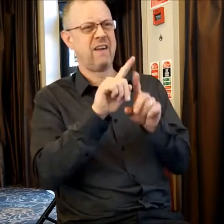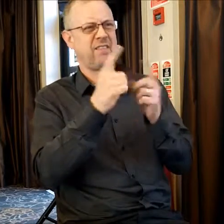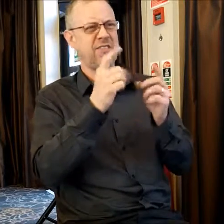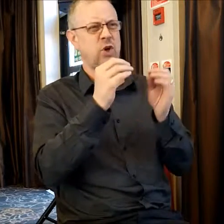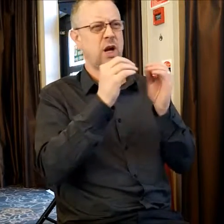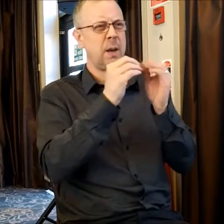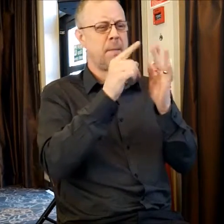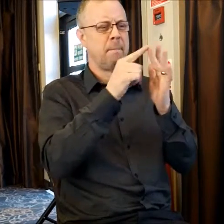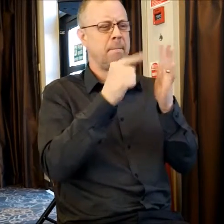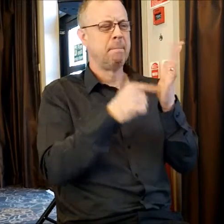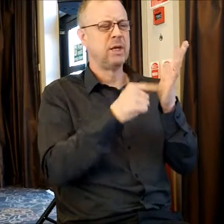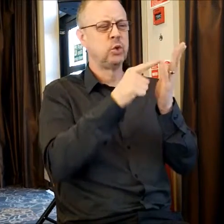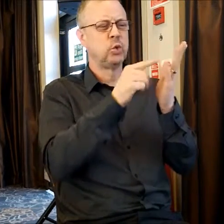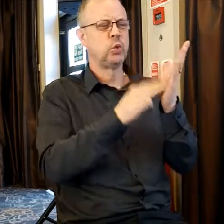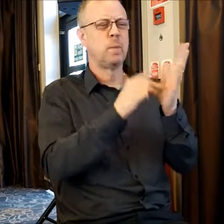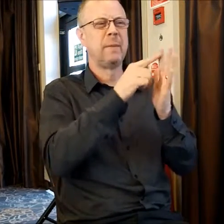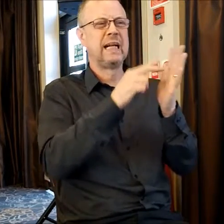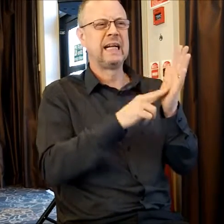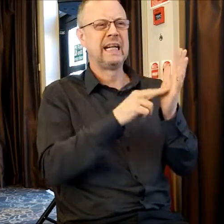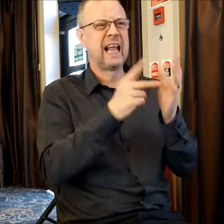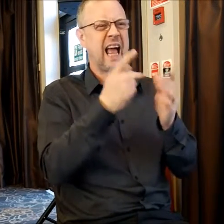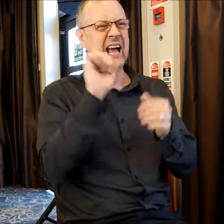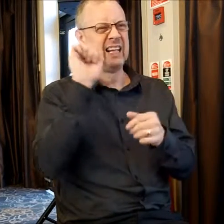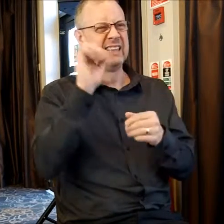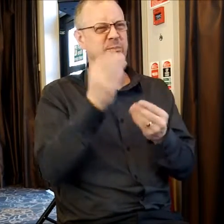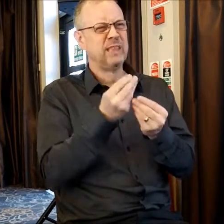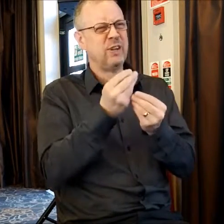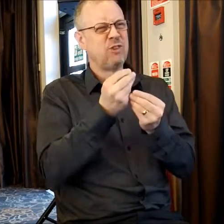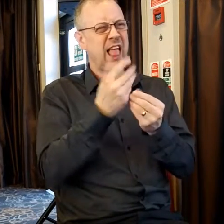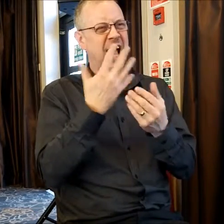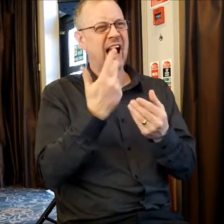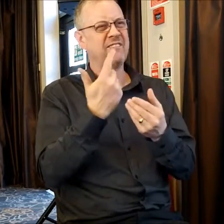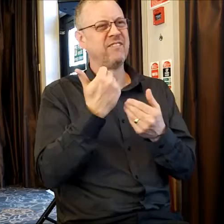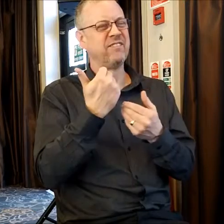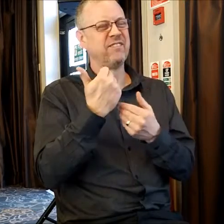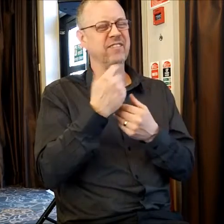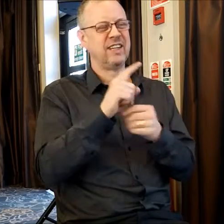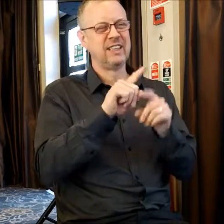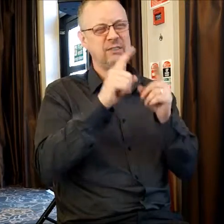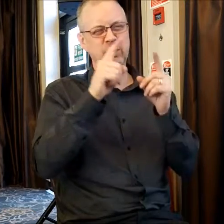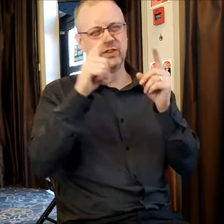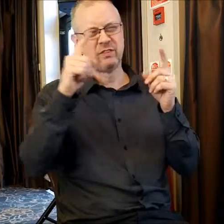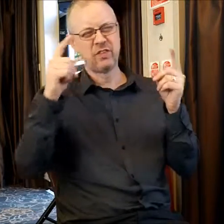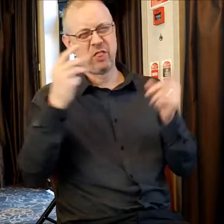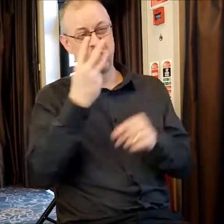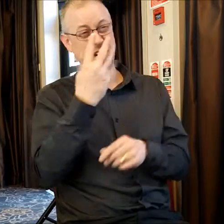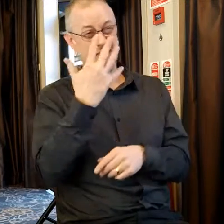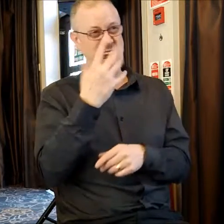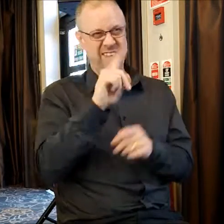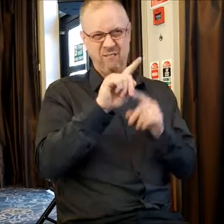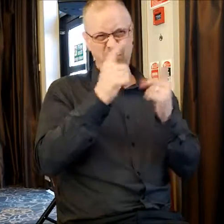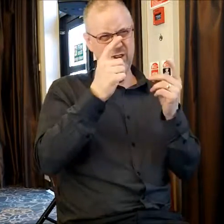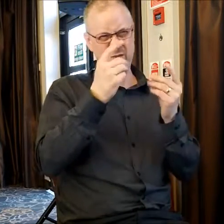I won't tell you about it, it's boring as hell, I love it. But you can imagine that building a road and building